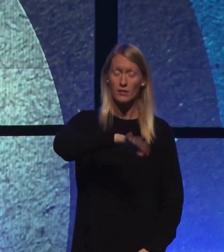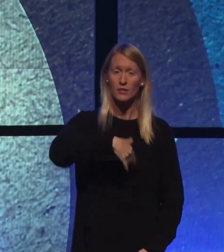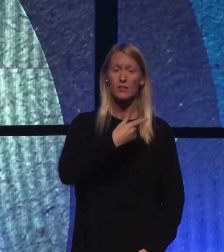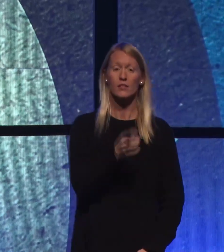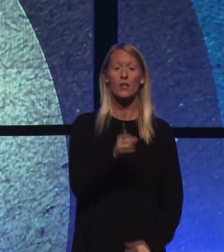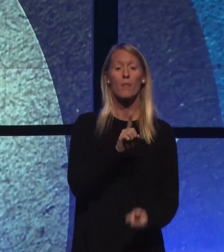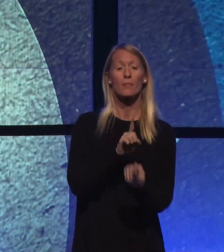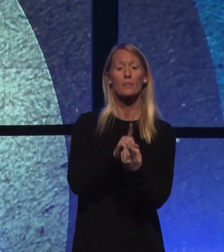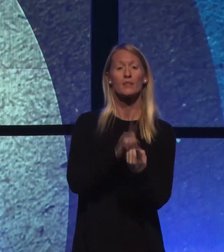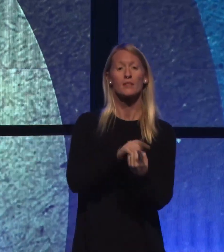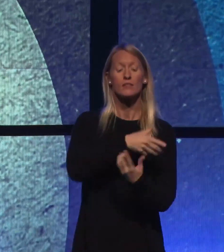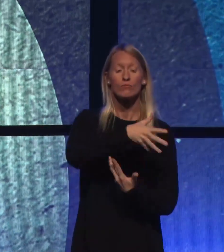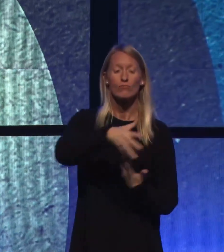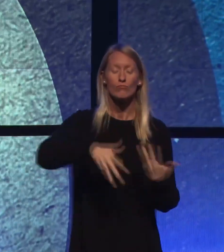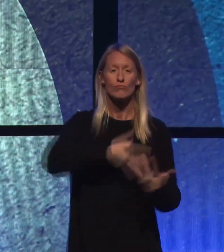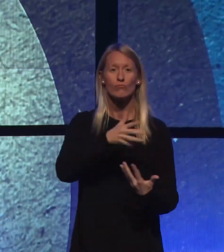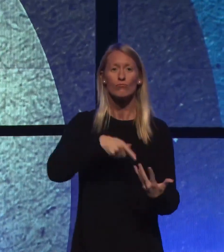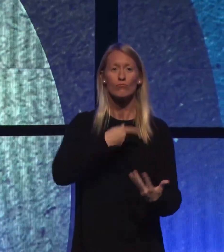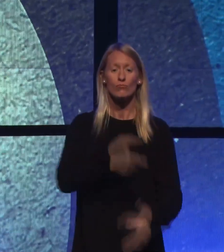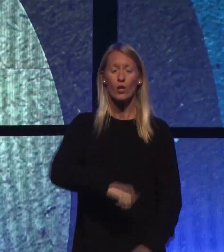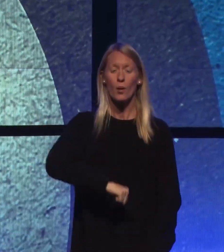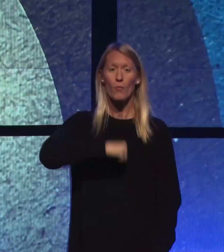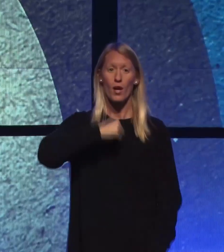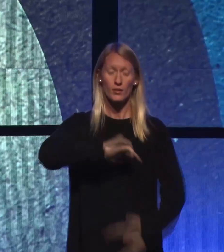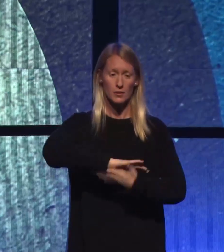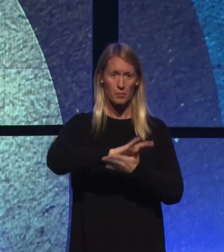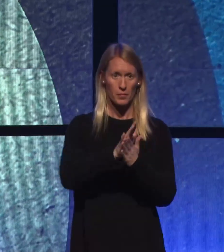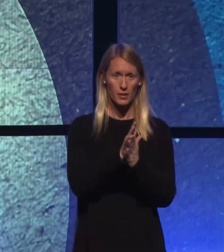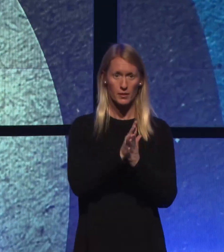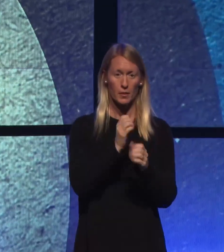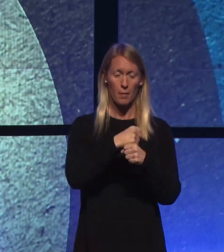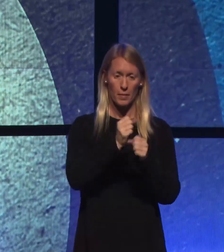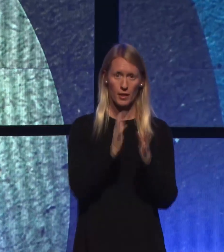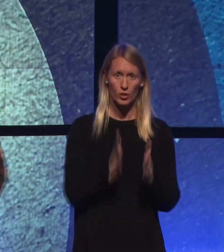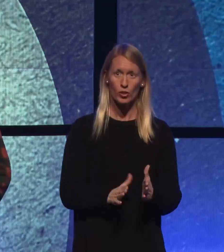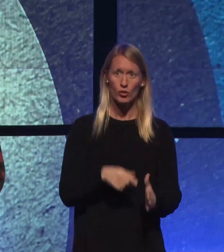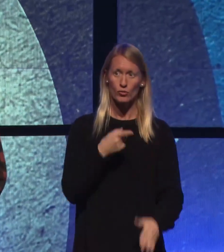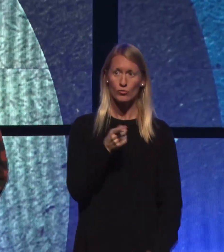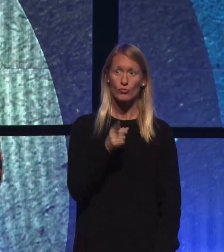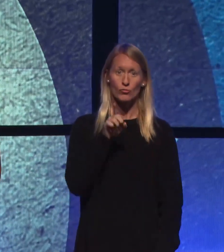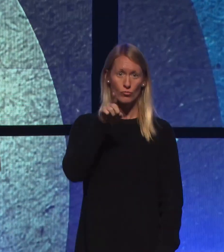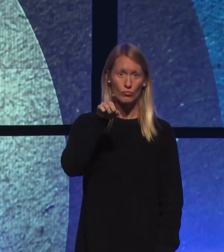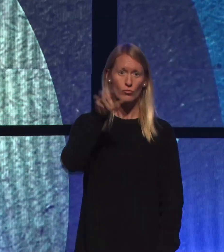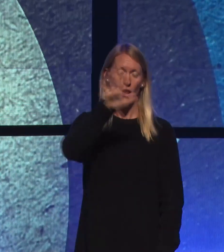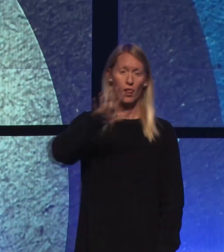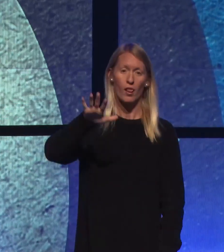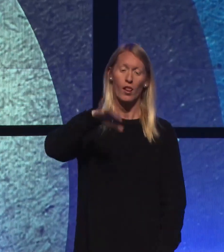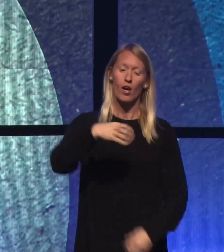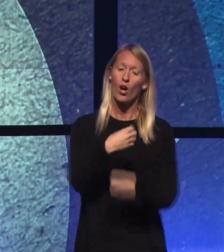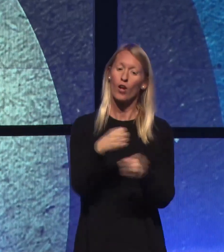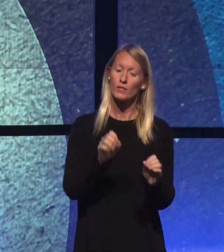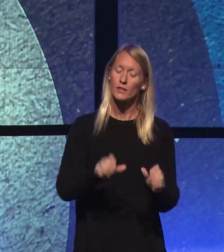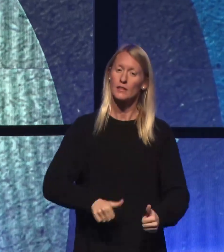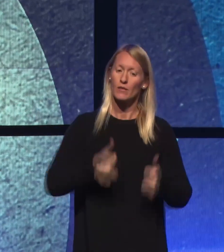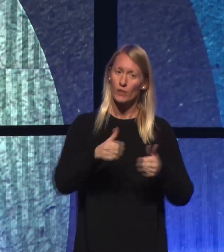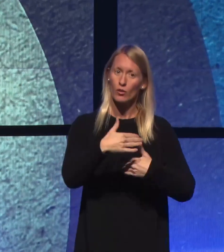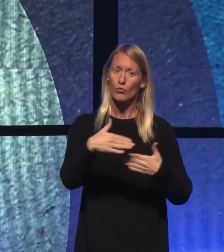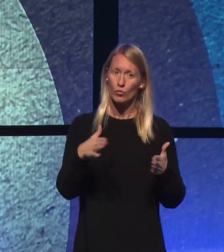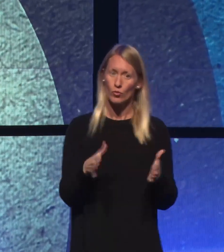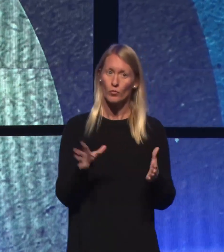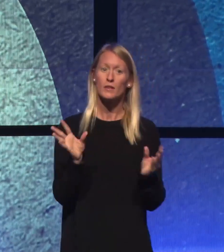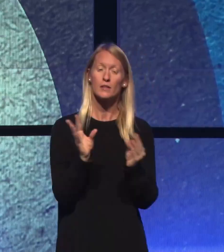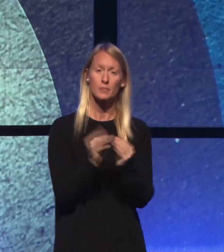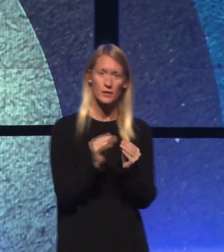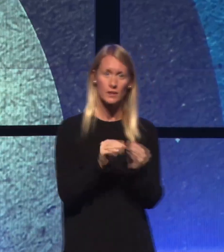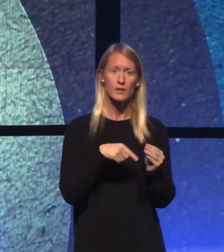be wonderful. Proud Peacemakers is hanging out upstairs in the living room, up in the office. And so for queer